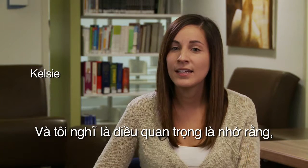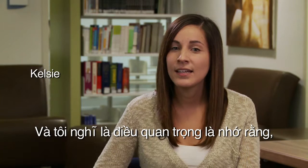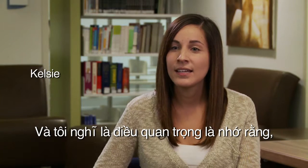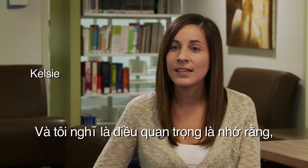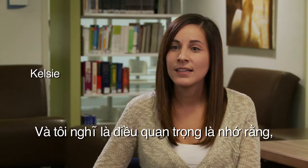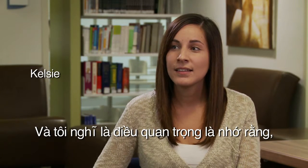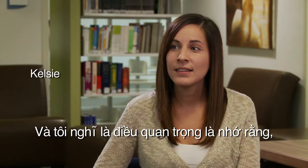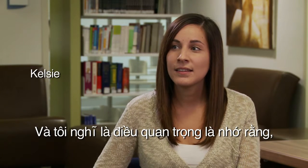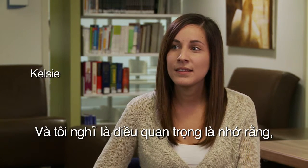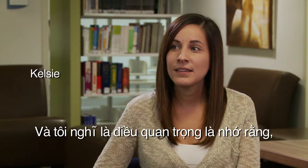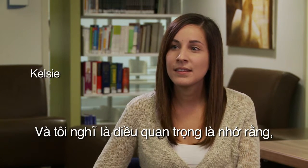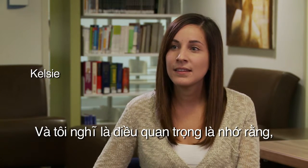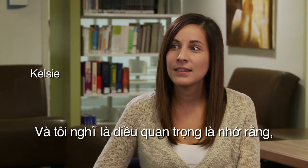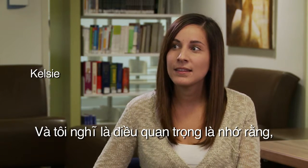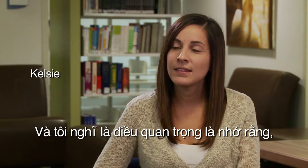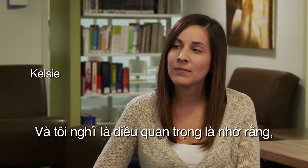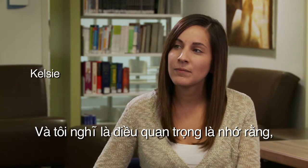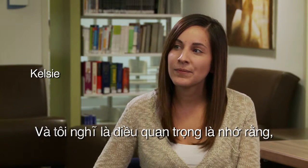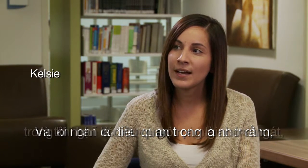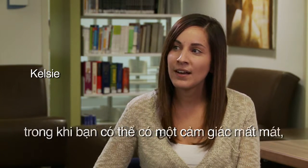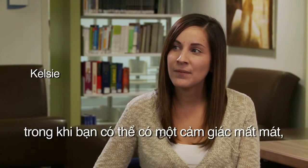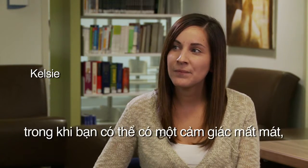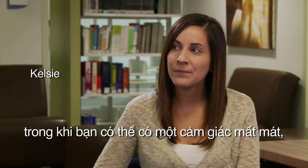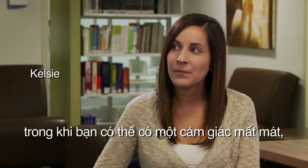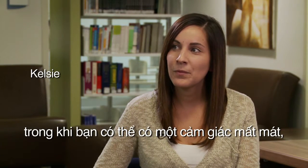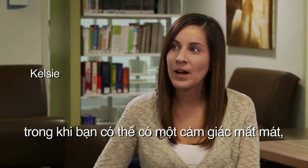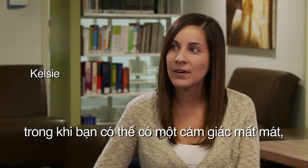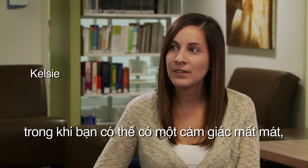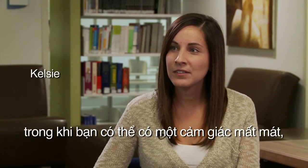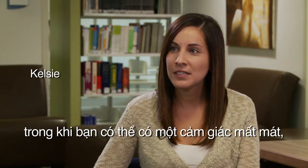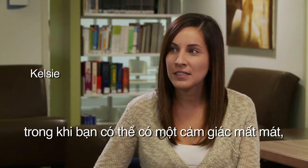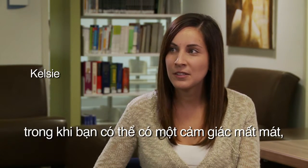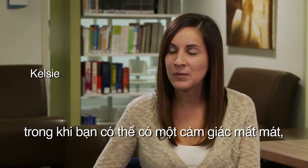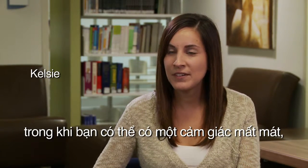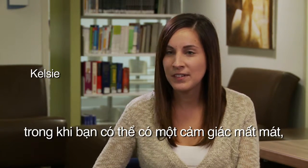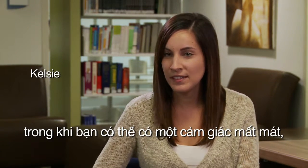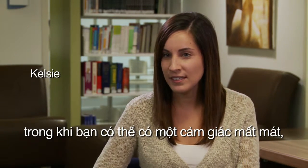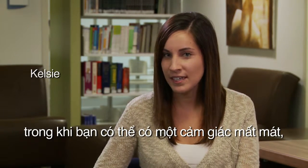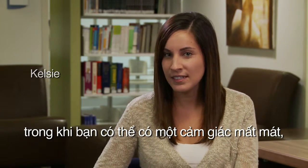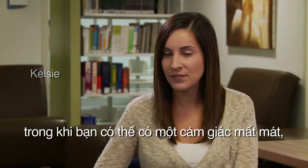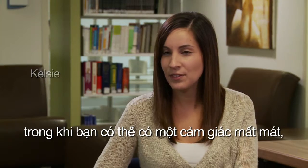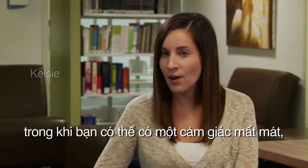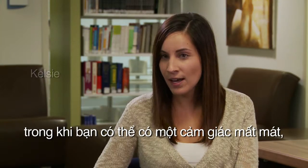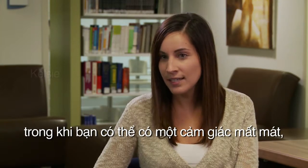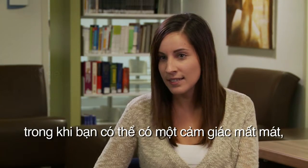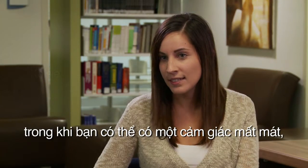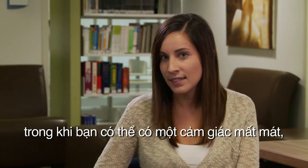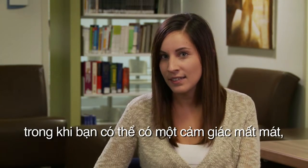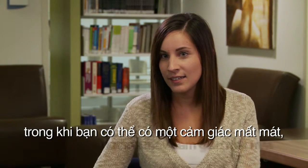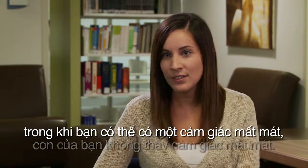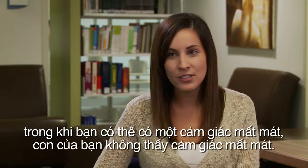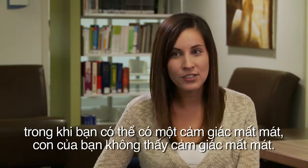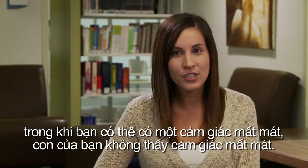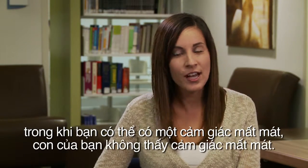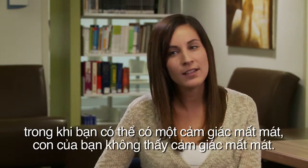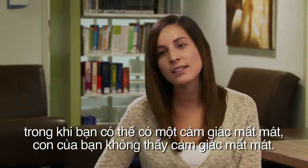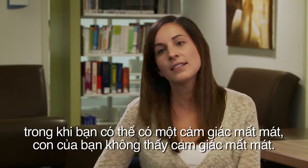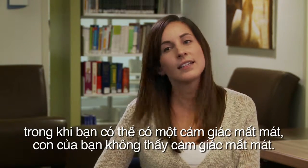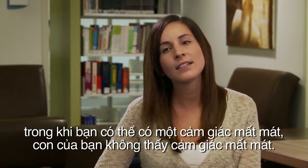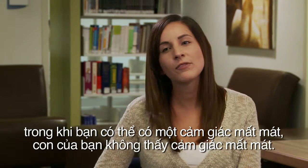while you may feel a sense of loss, your child doesn't